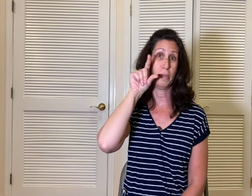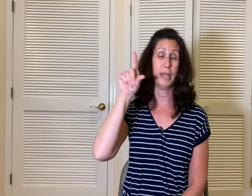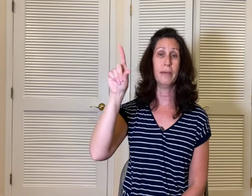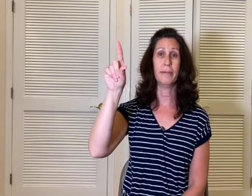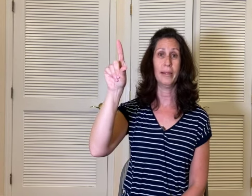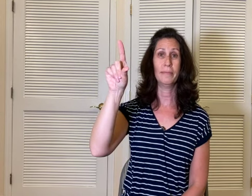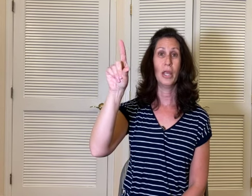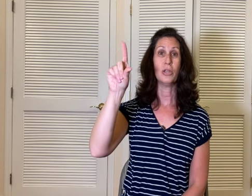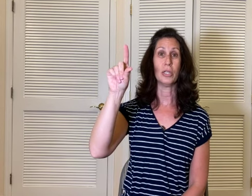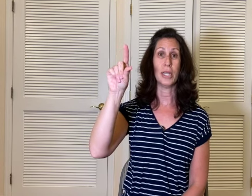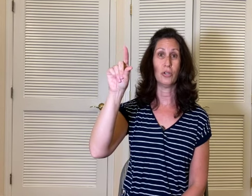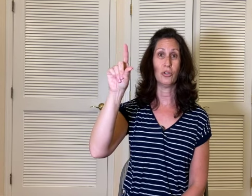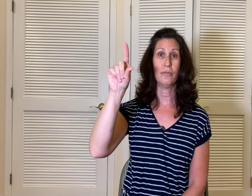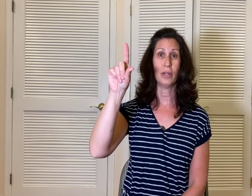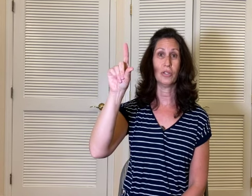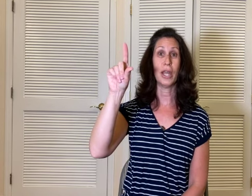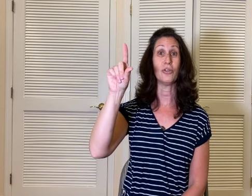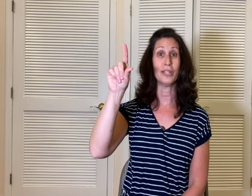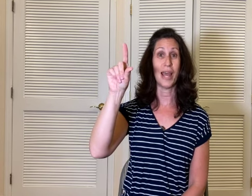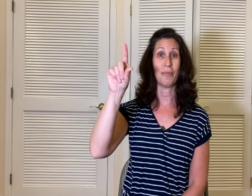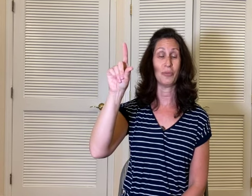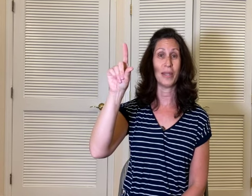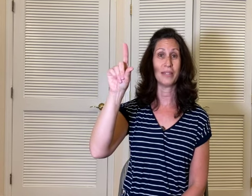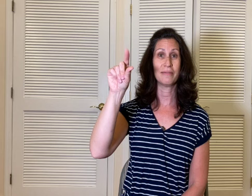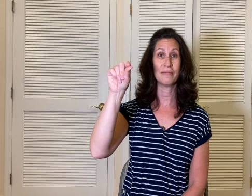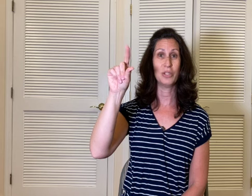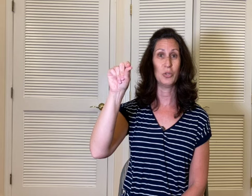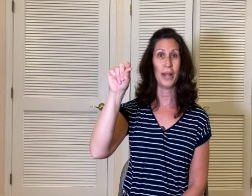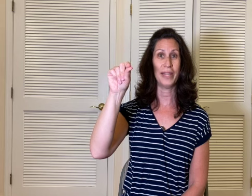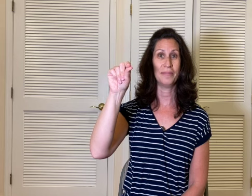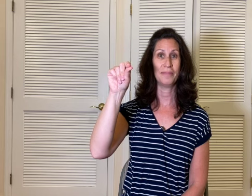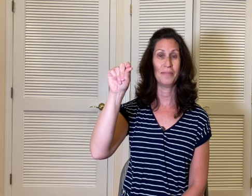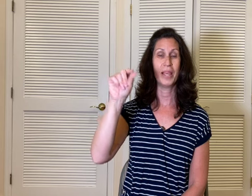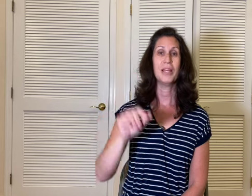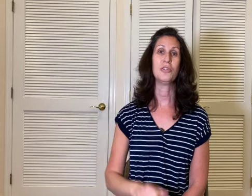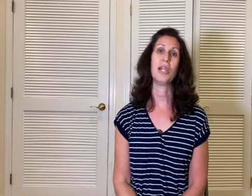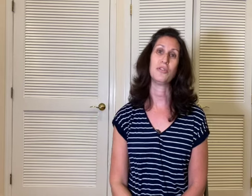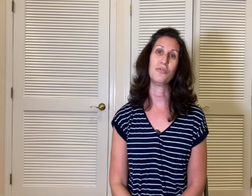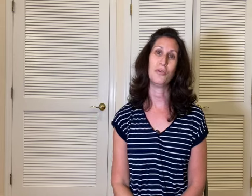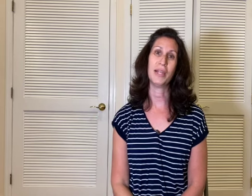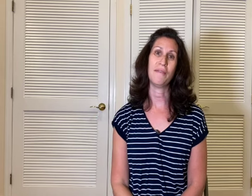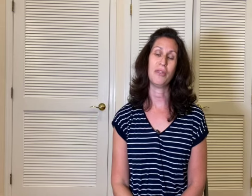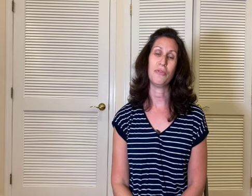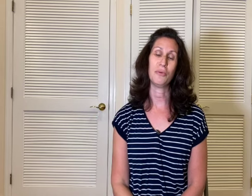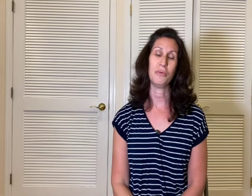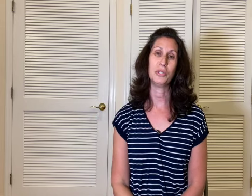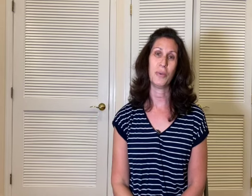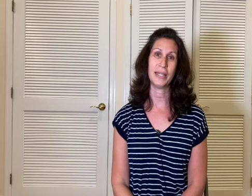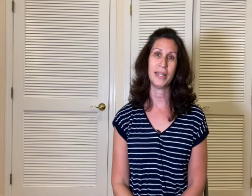beak, right? You're going to take your 2 fingers and you're going to tap them twice. 20. So let's review 11 through 20.